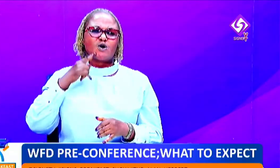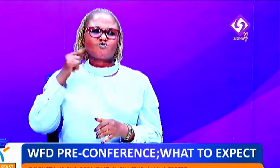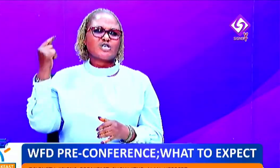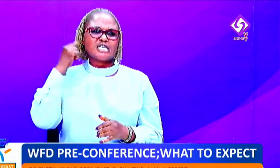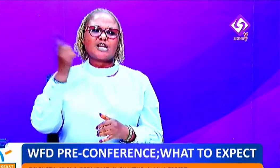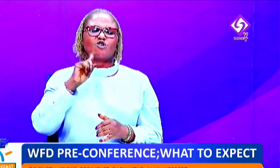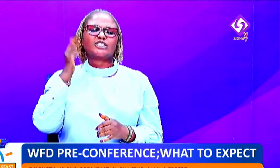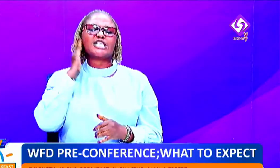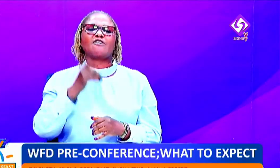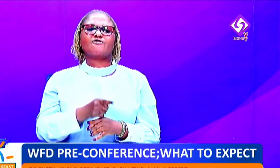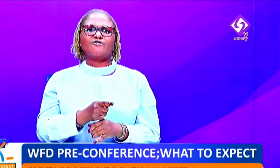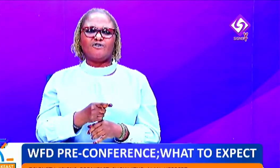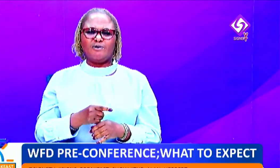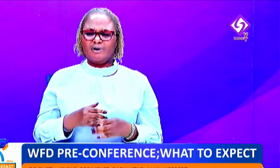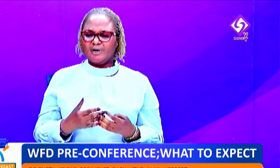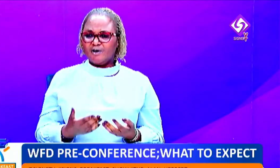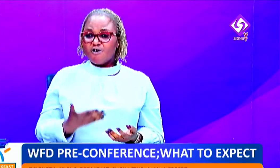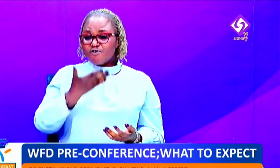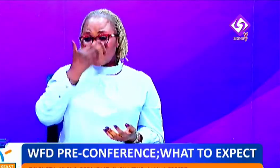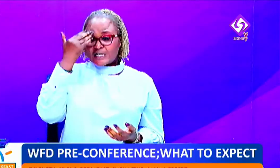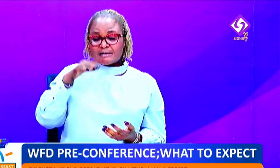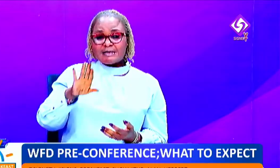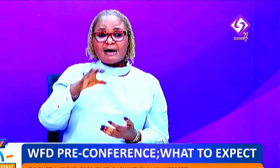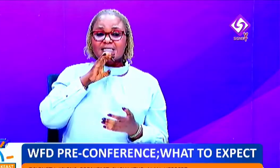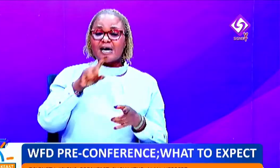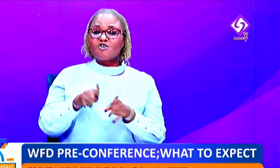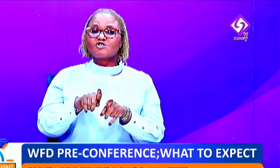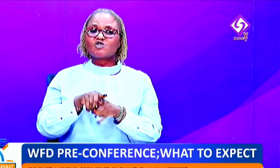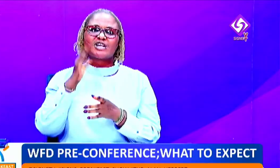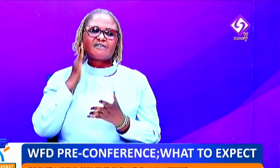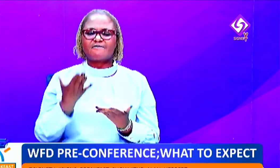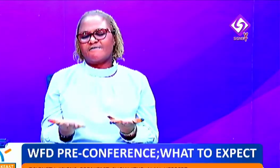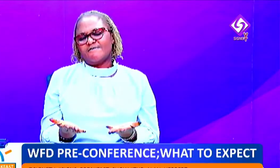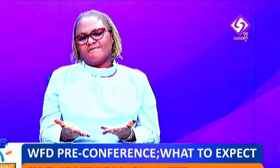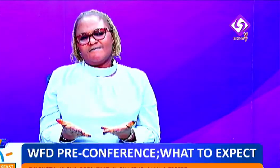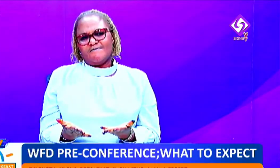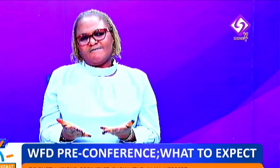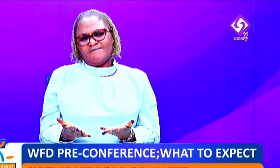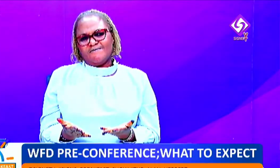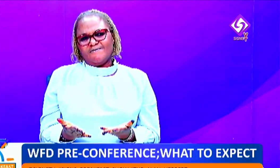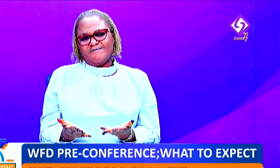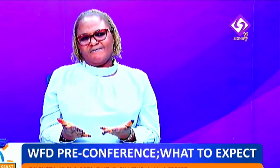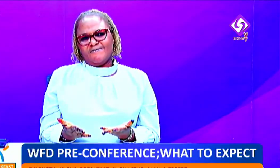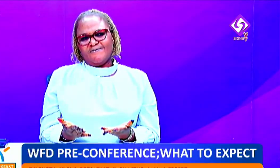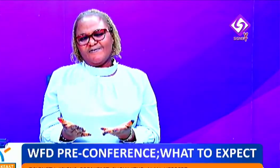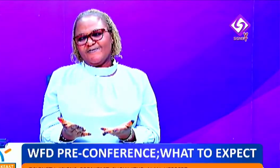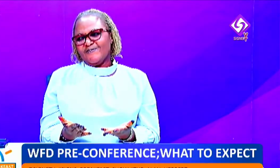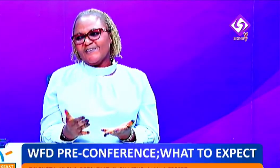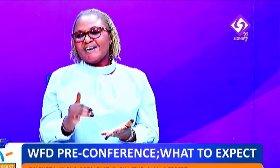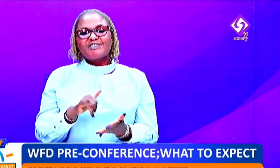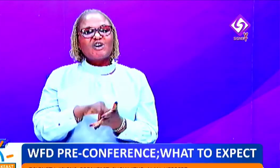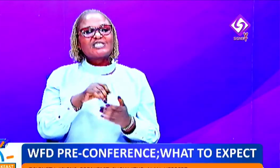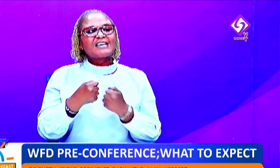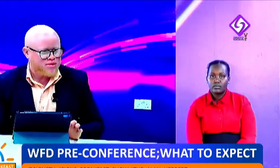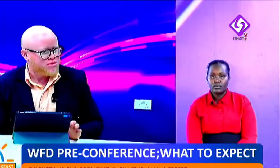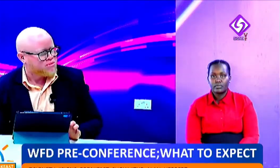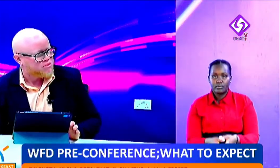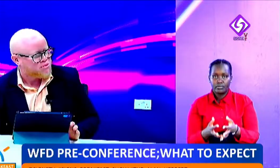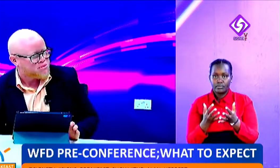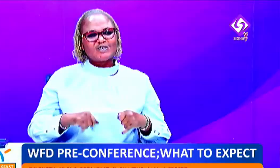why is my son marrying a woman who is deaf? But their son is also deaf. Yeah. So those are the challenges